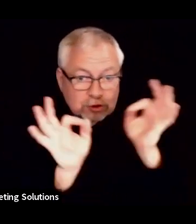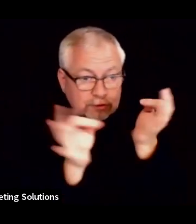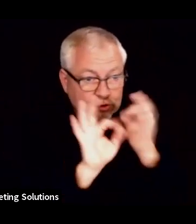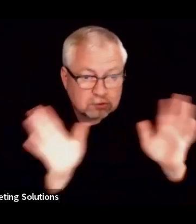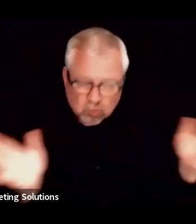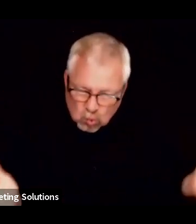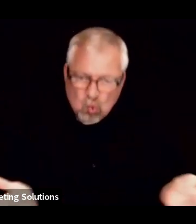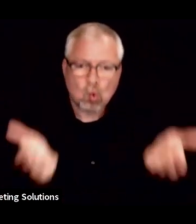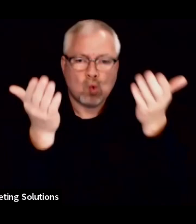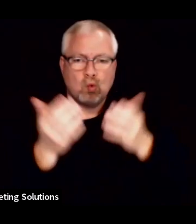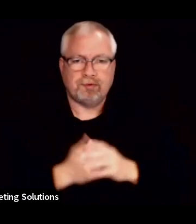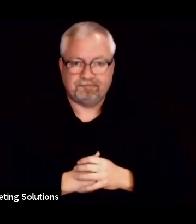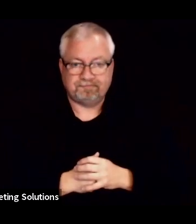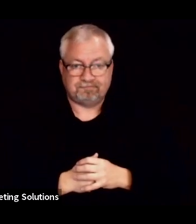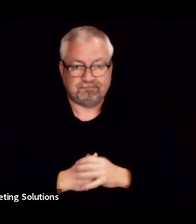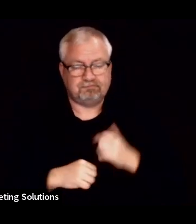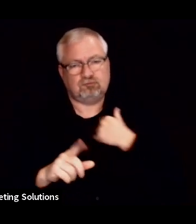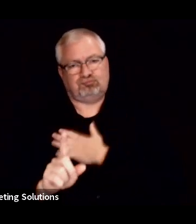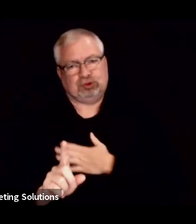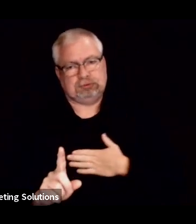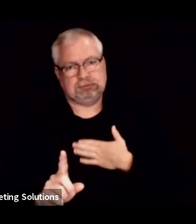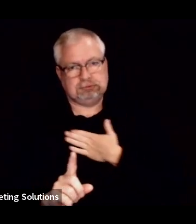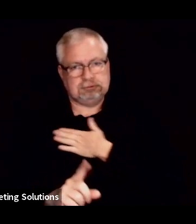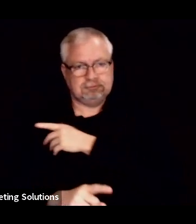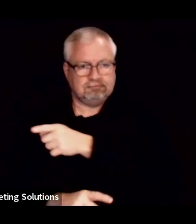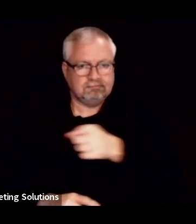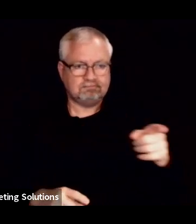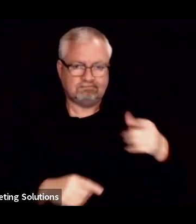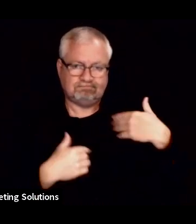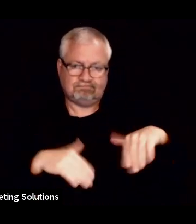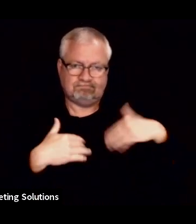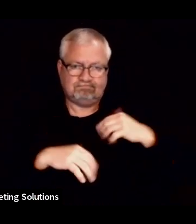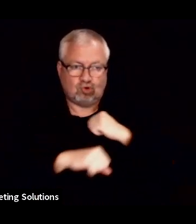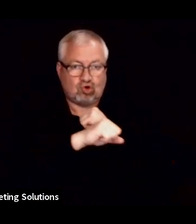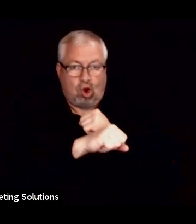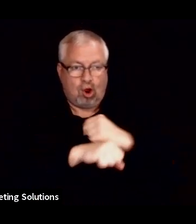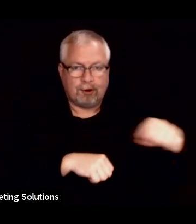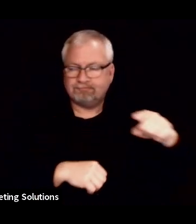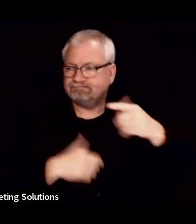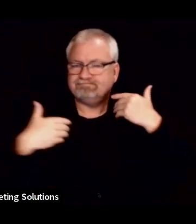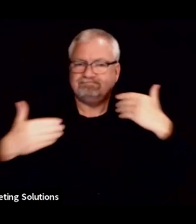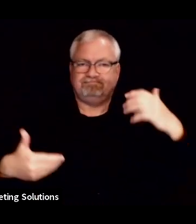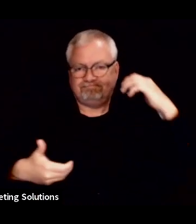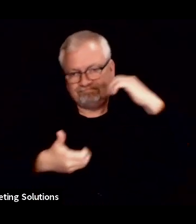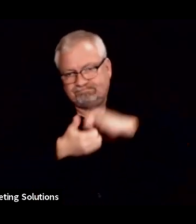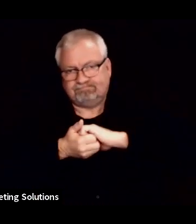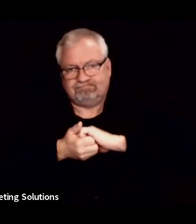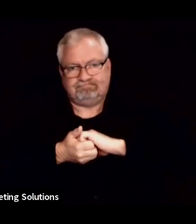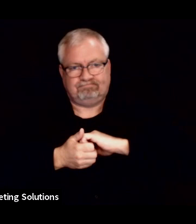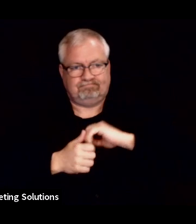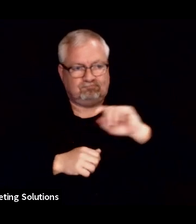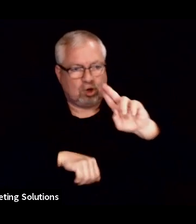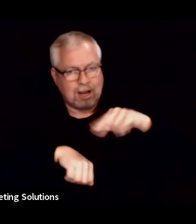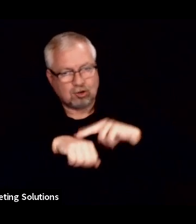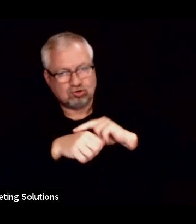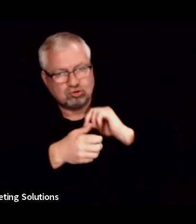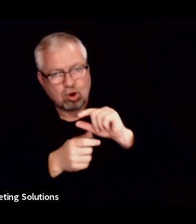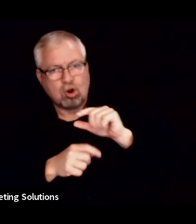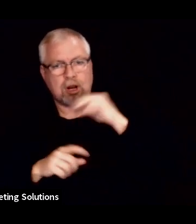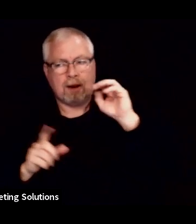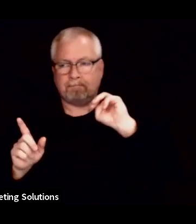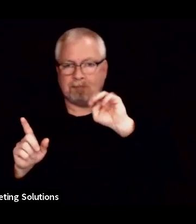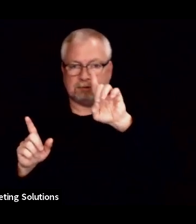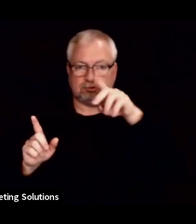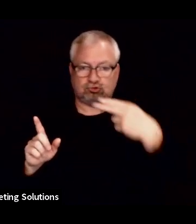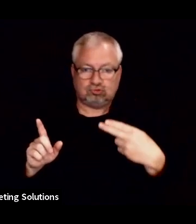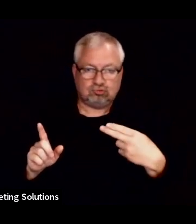of the Guard. The sites are being set up as a partnership between the Guard, the Minnesota Department of Health, our local public health